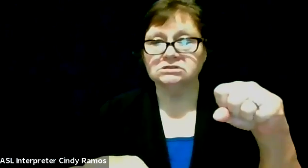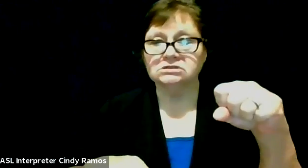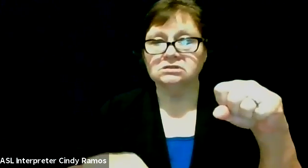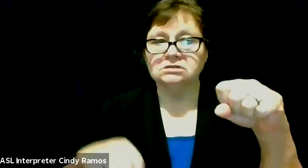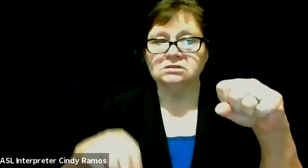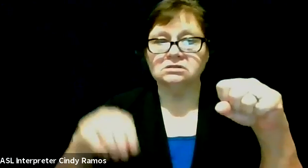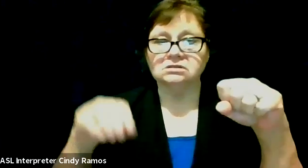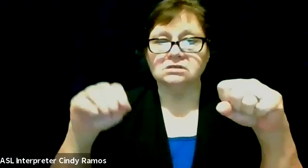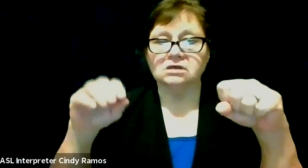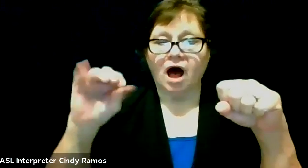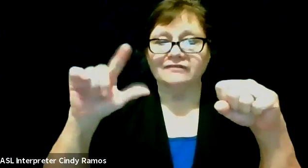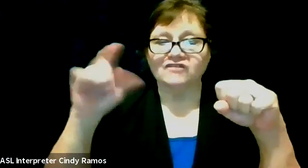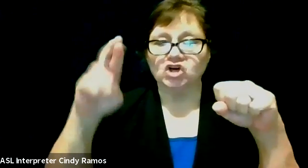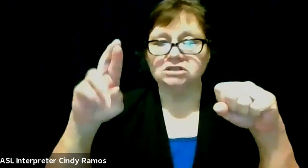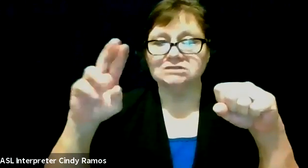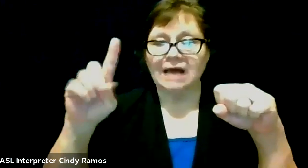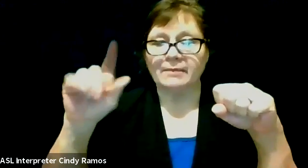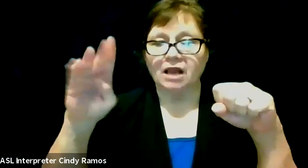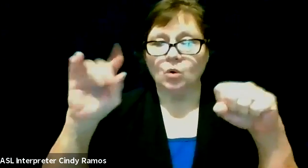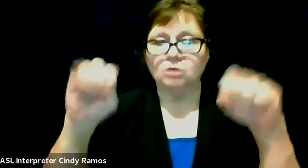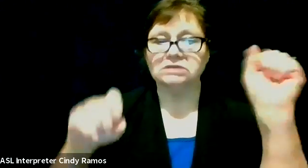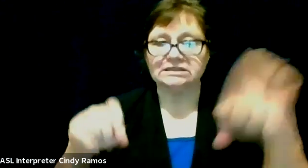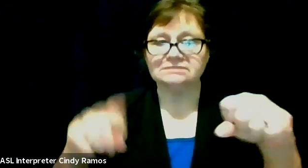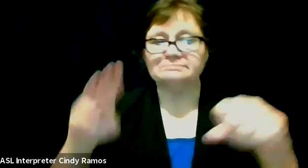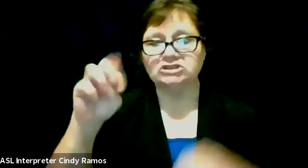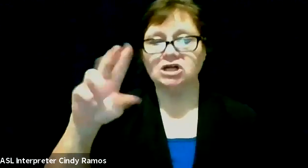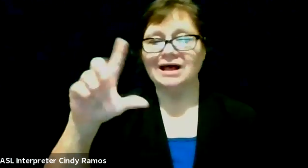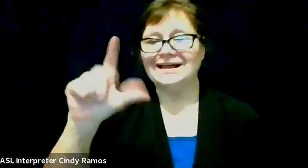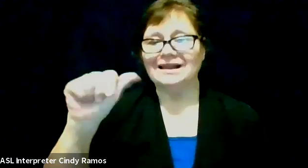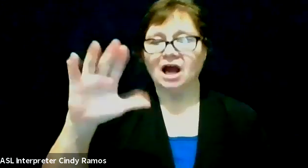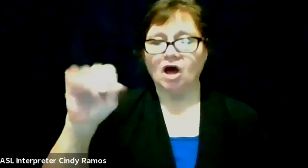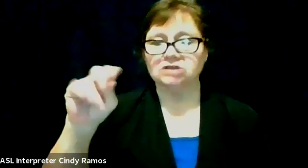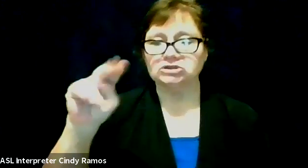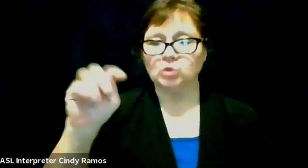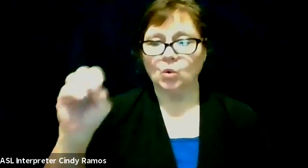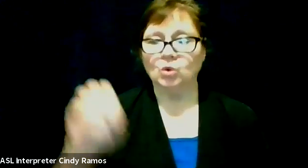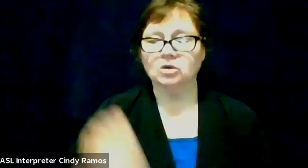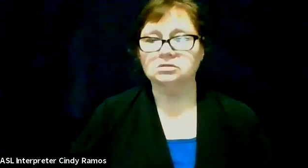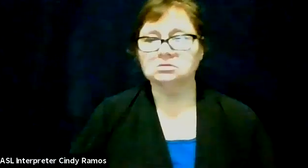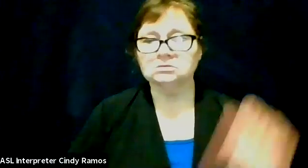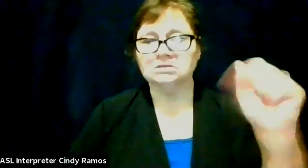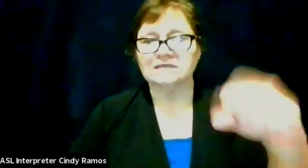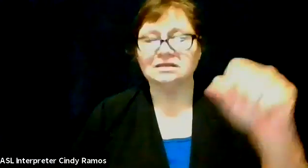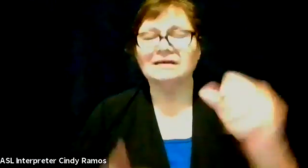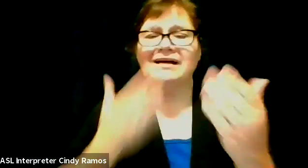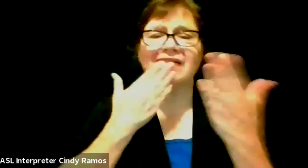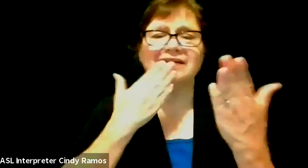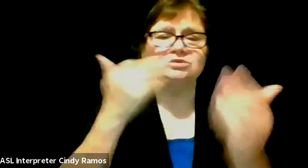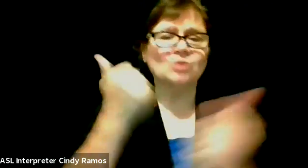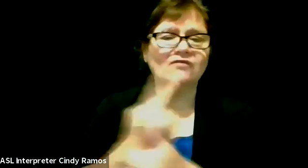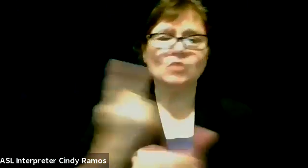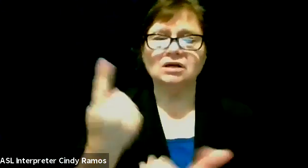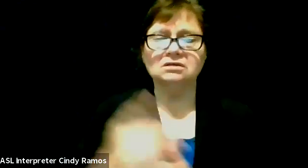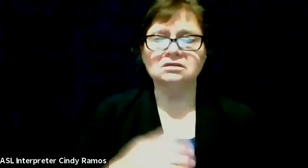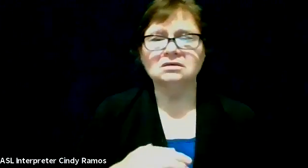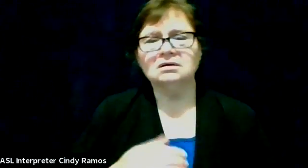Davila, Yes. Mr. Lecanto. Yes. It's unanimous. And thanks to everyone again. I hope you